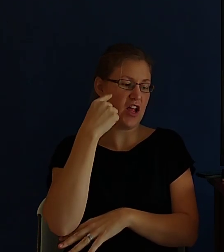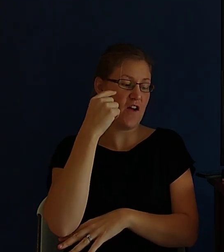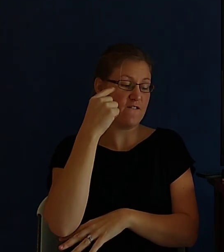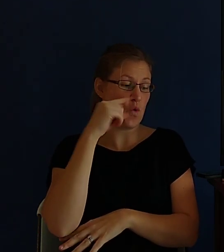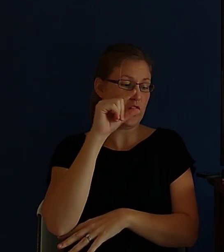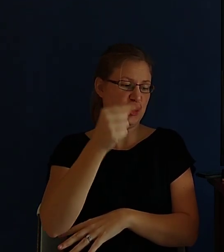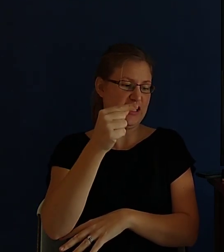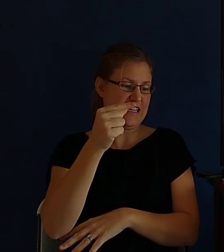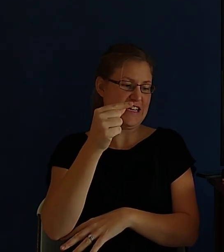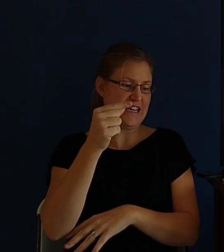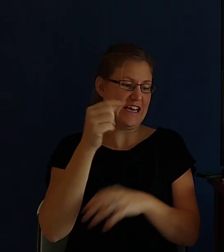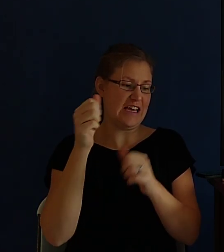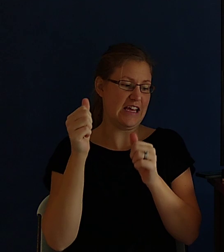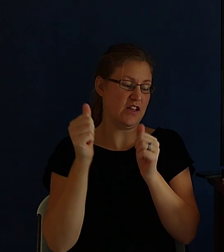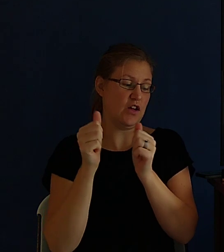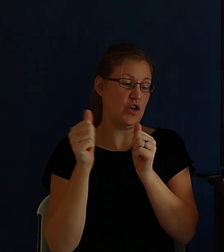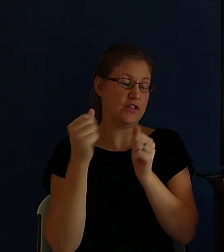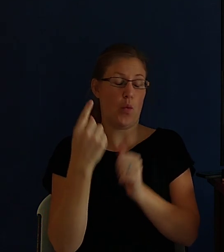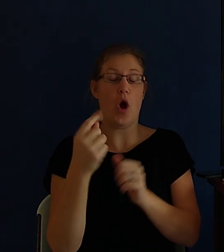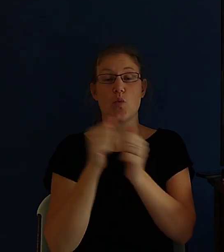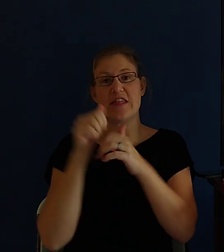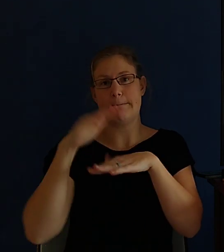of G with a minimum weight. So in the previous